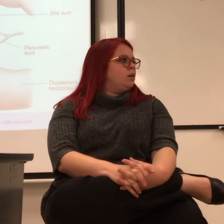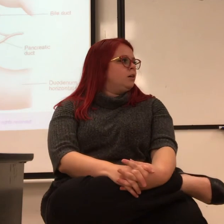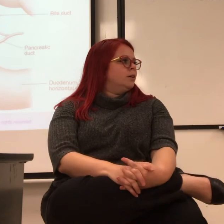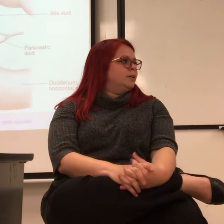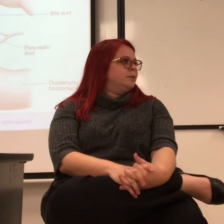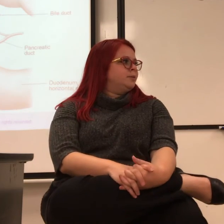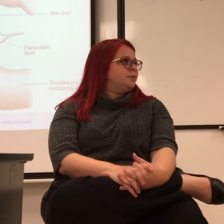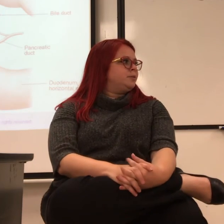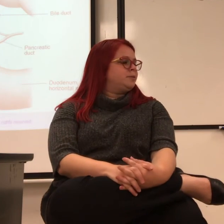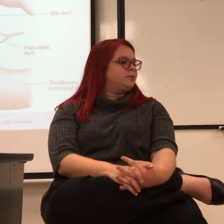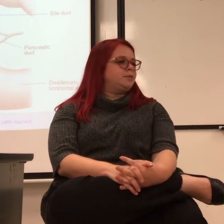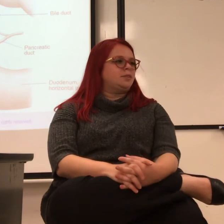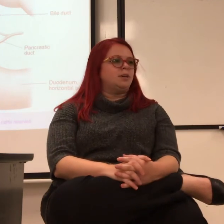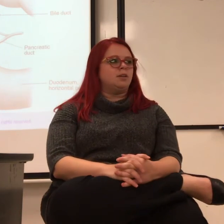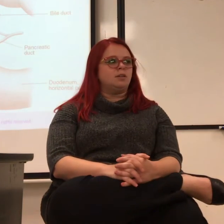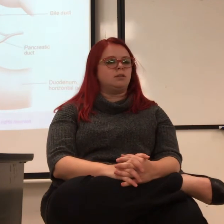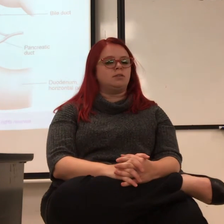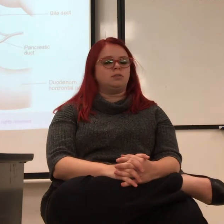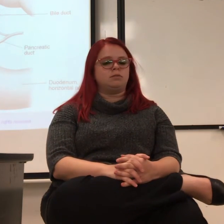backwashes to gallbladder.